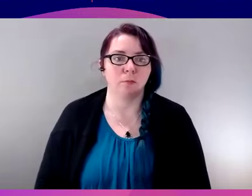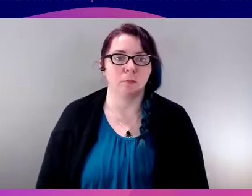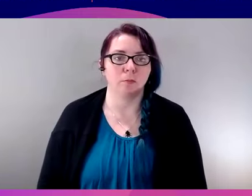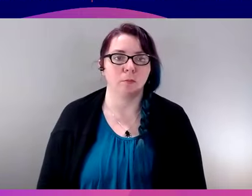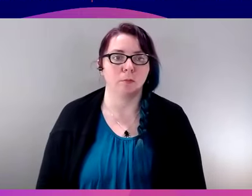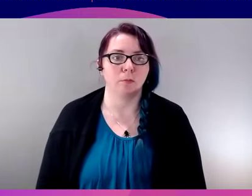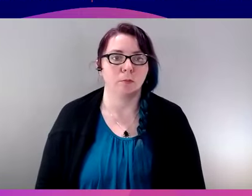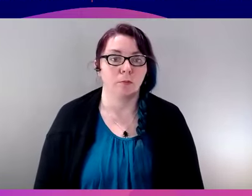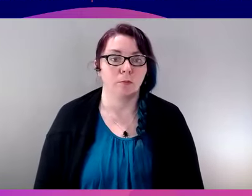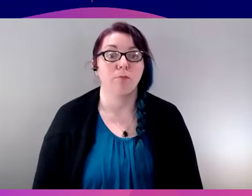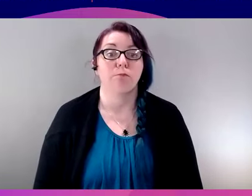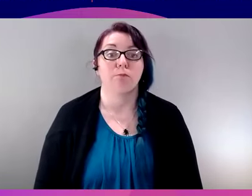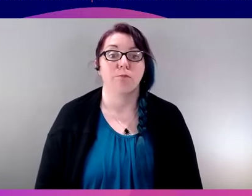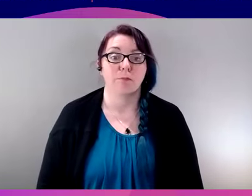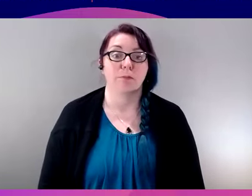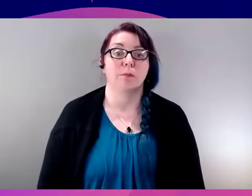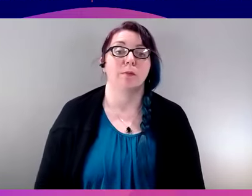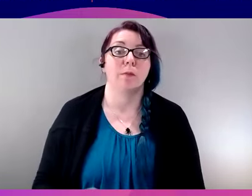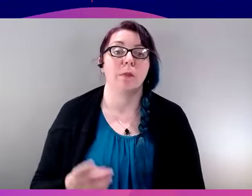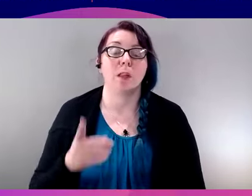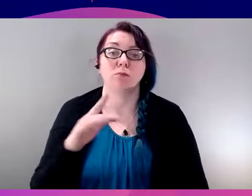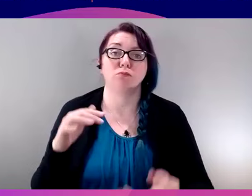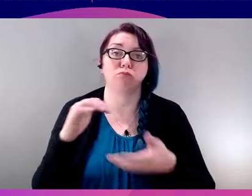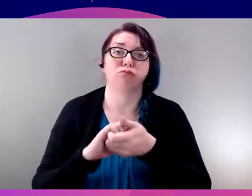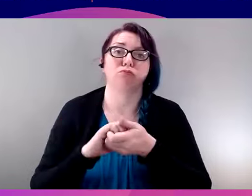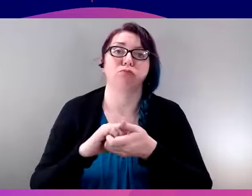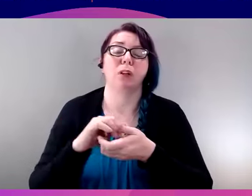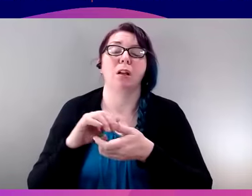gender-based survivors?